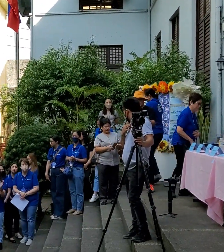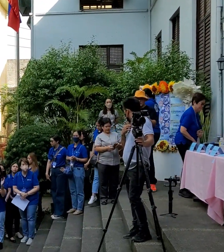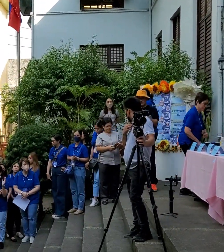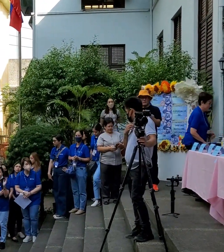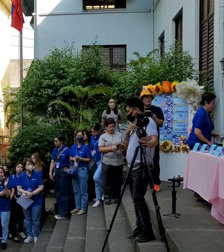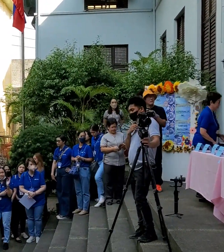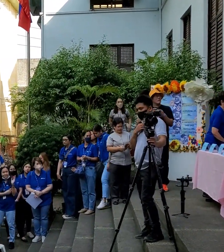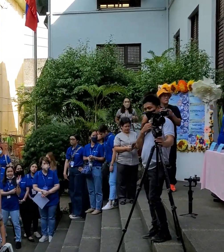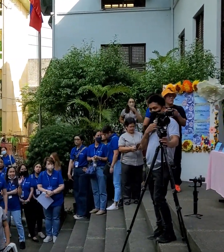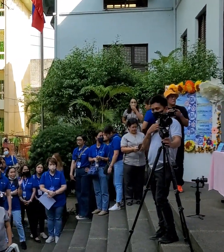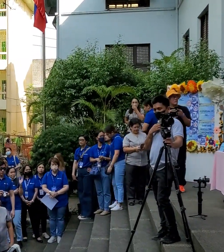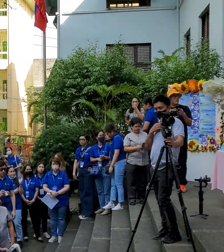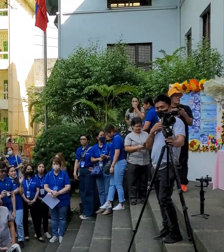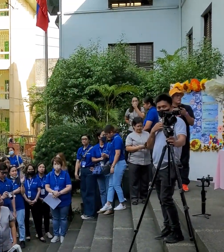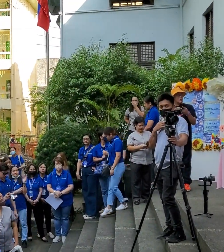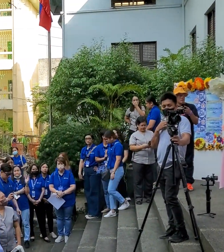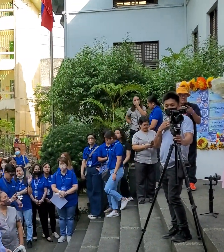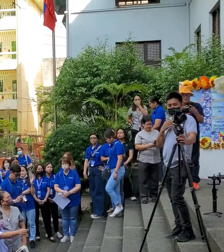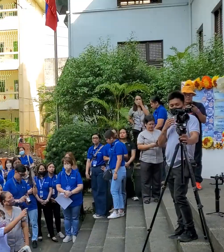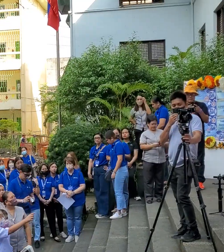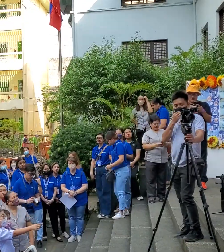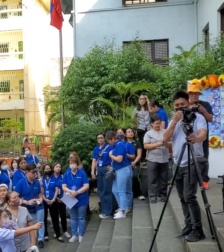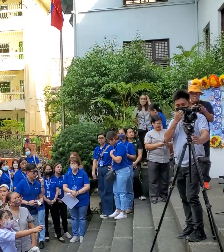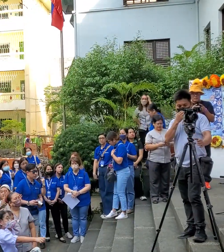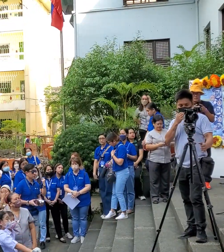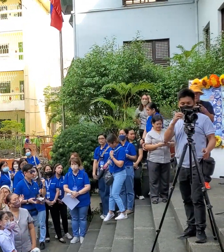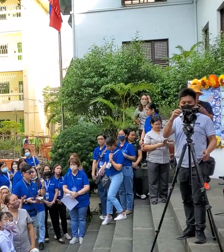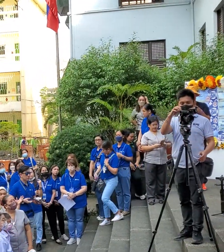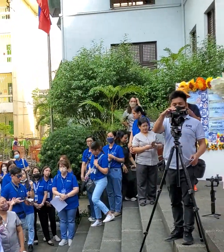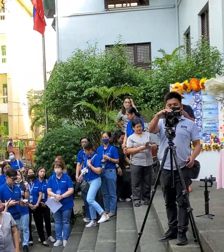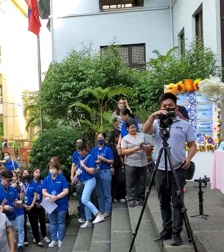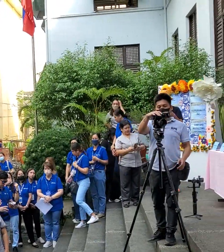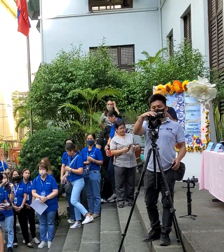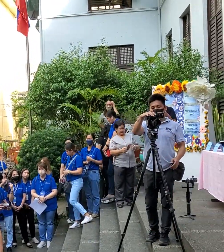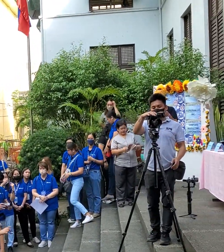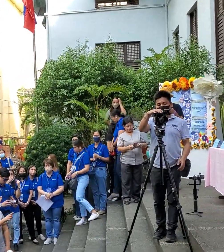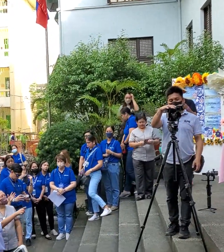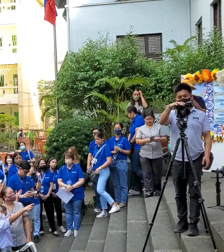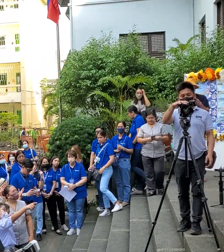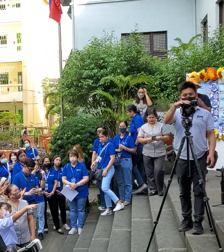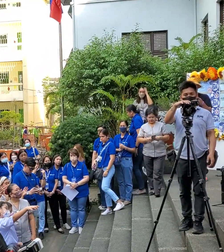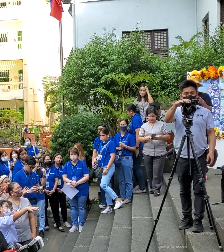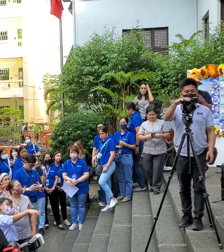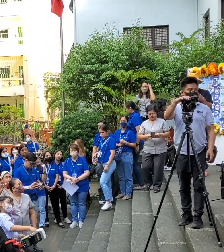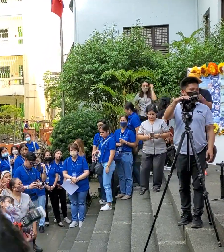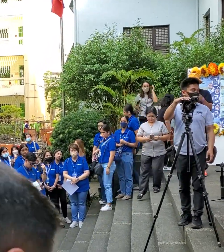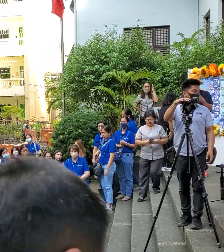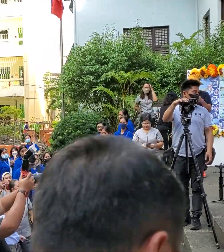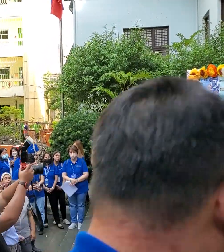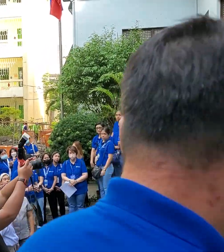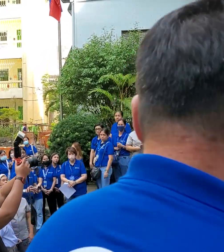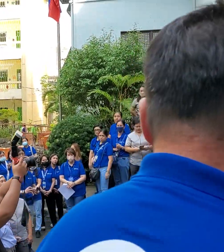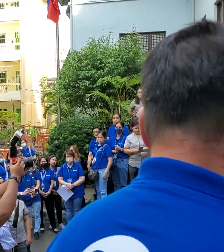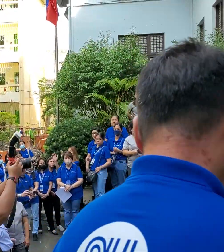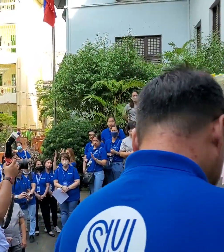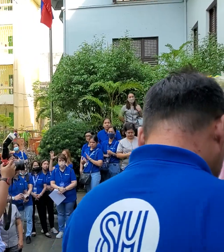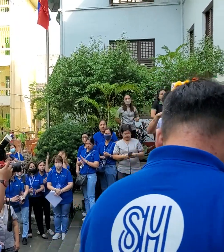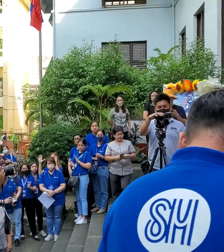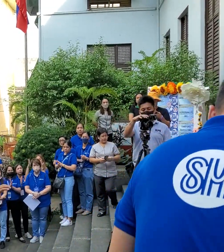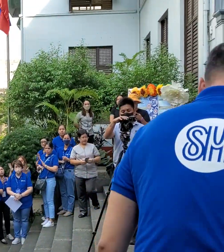ACE Hardware. Together with Mr. Mark Chua, Vice President for In-Store Leasing ACE Hardware.